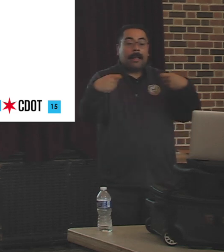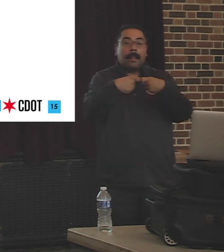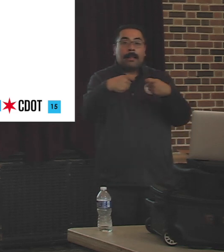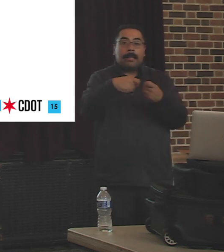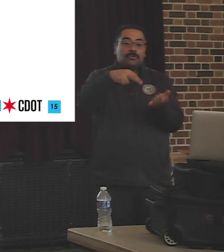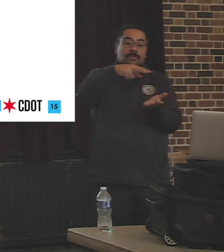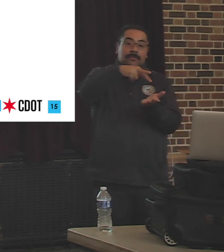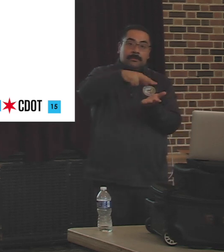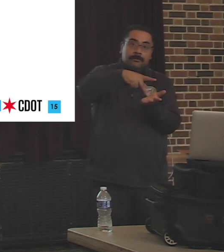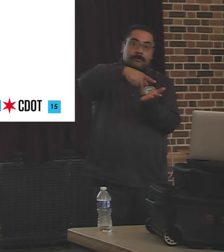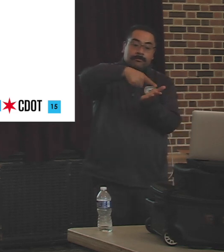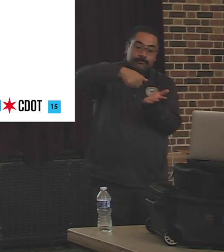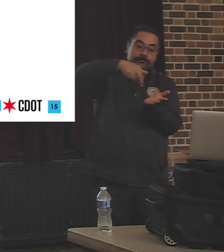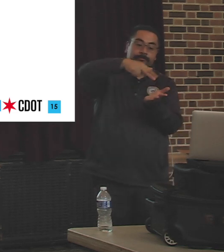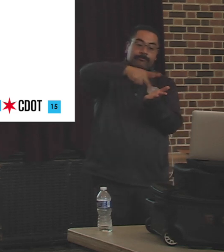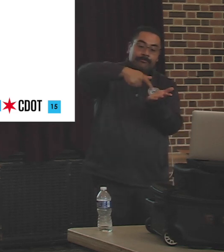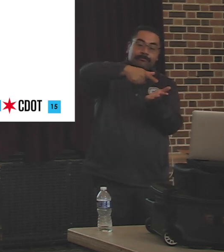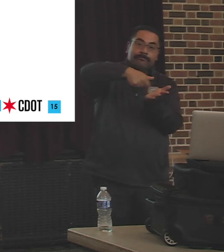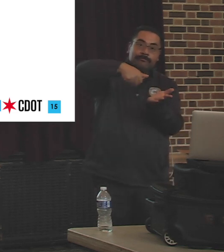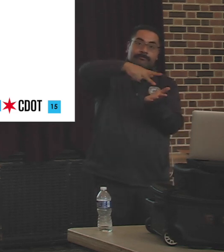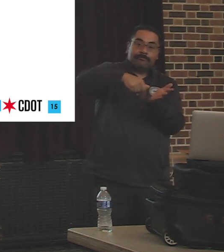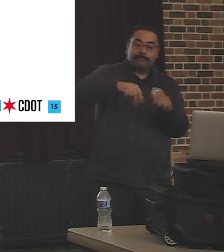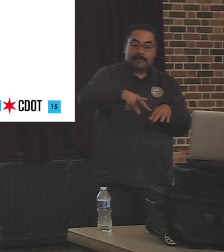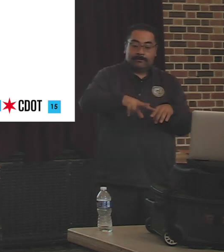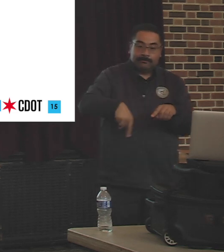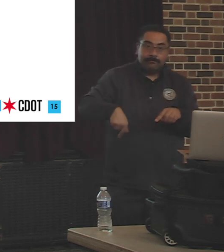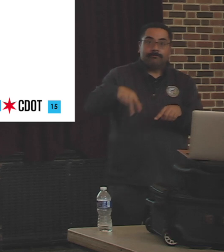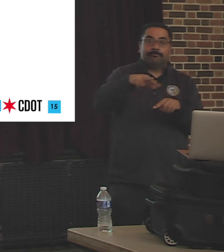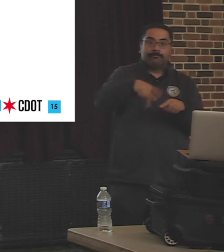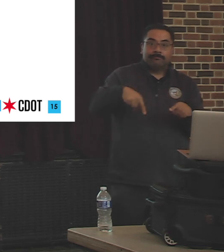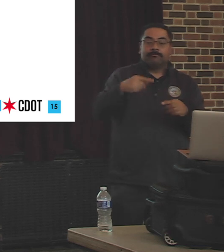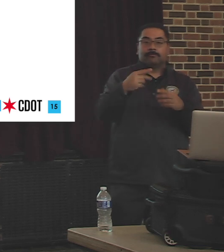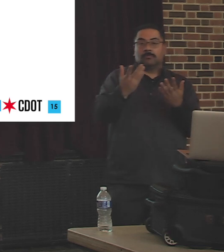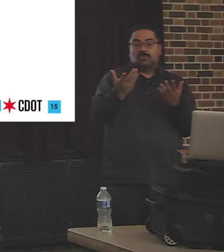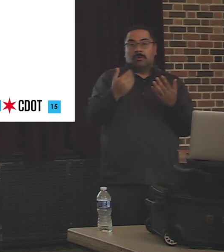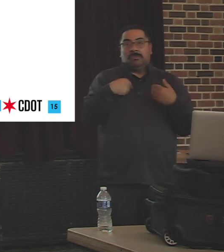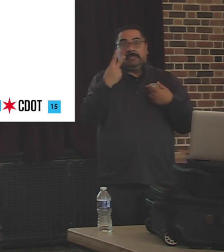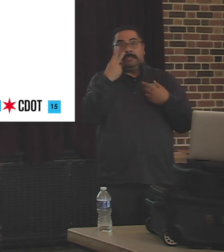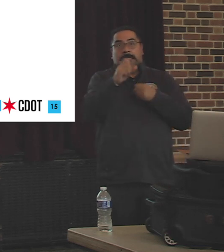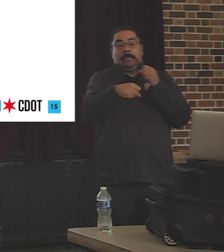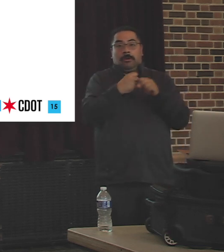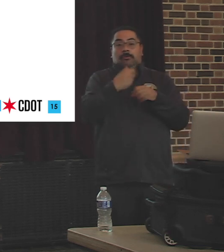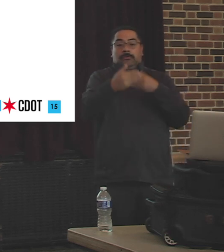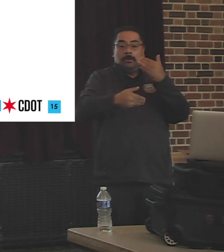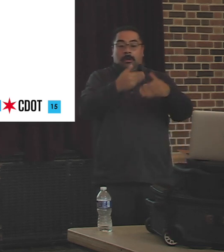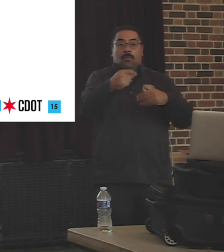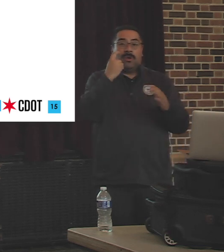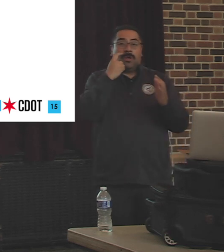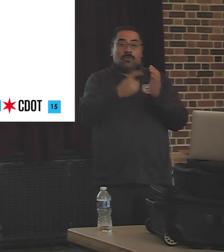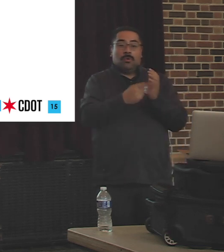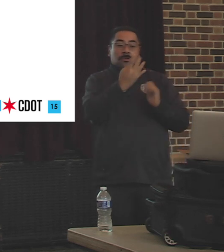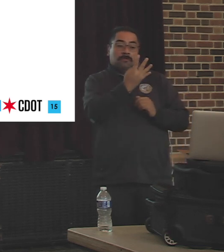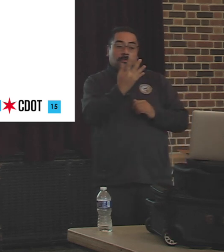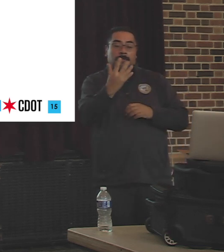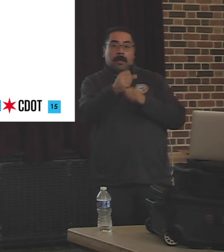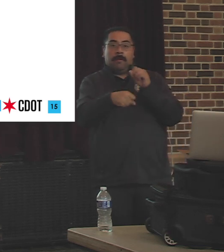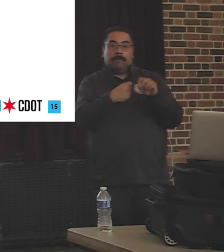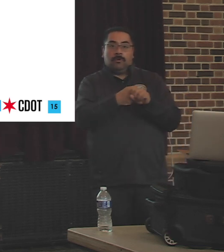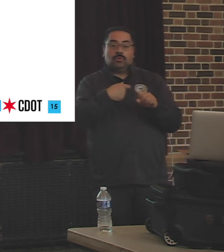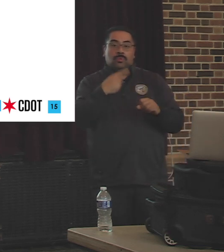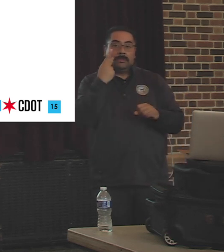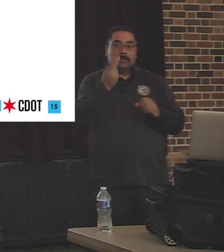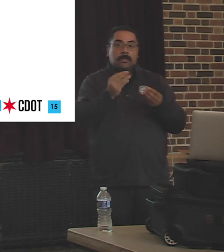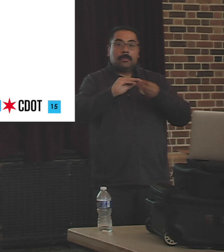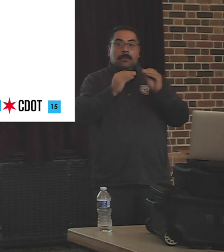there. And so what we've seen over the last 4 or 5 years is more than doubling in the number